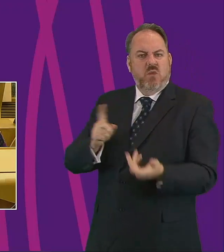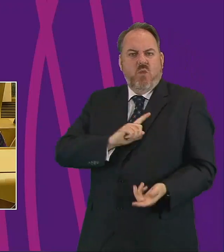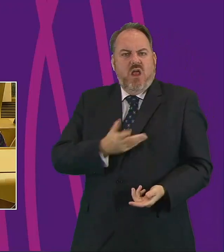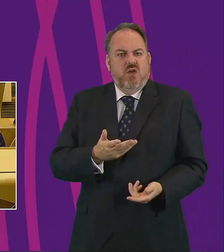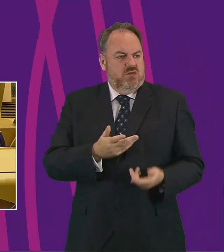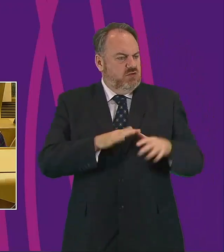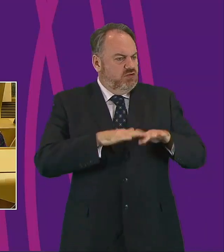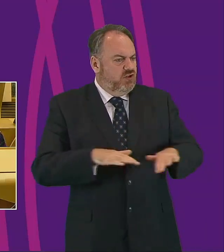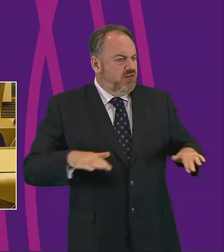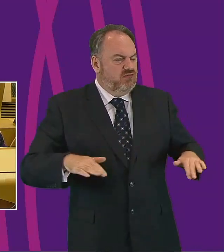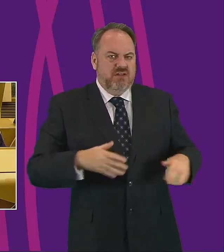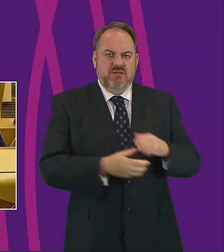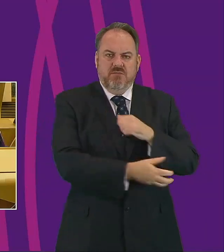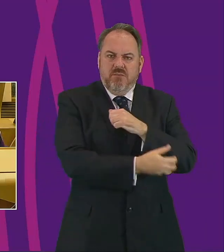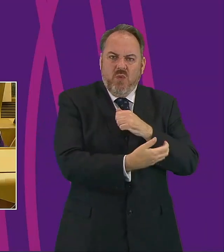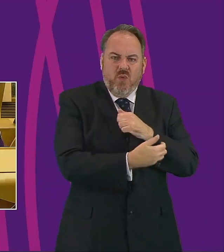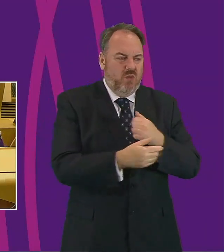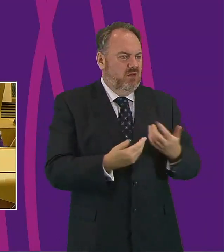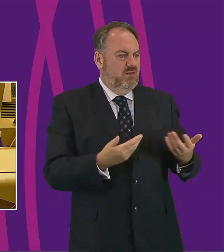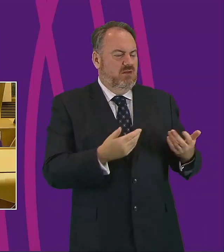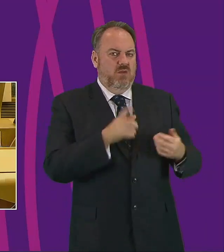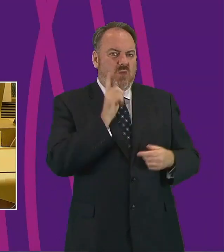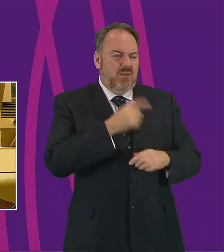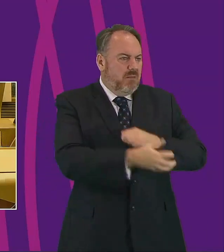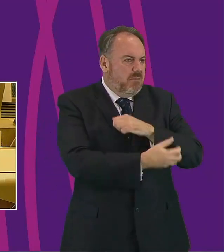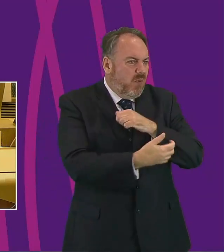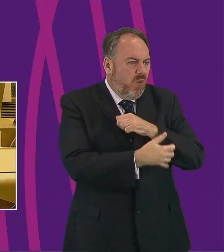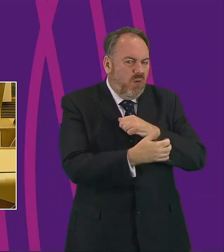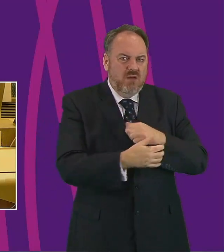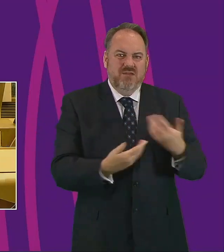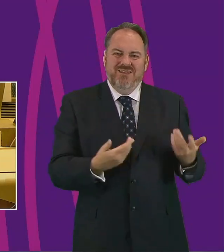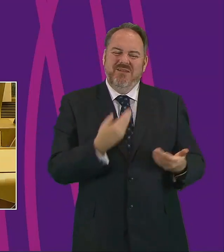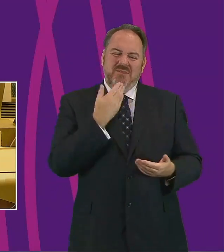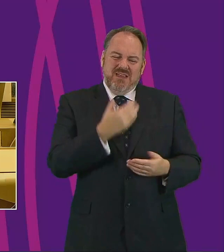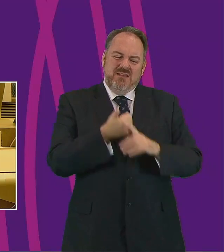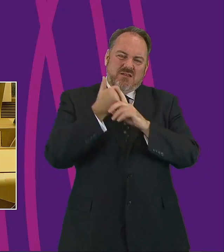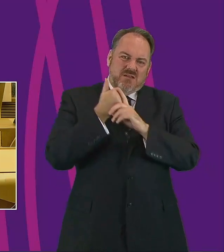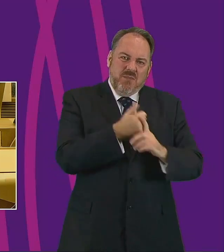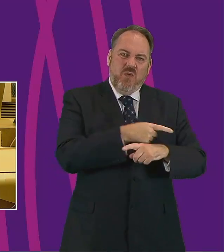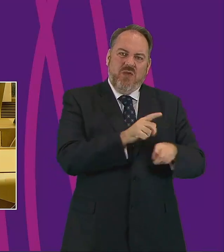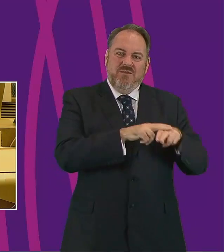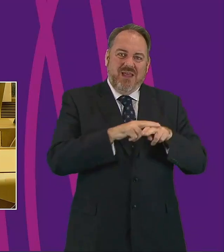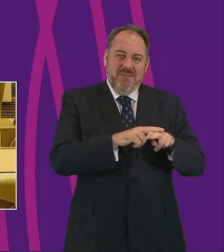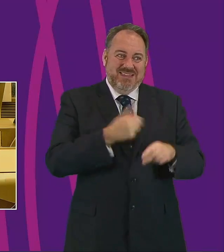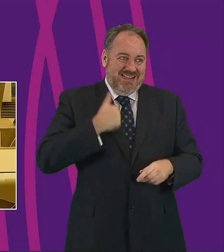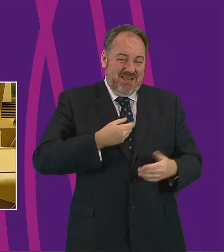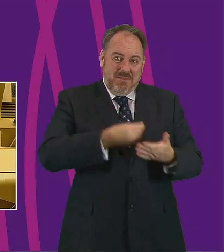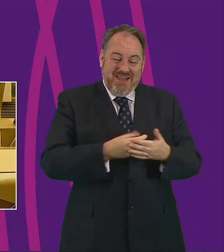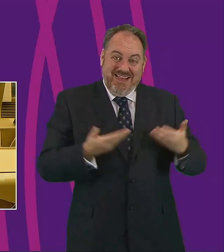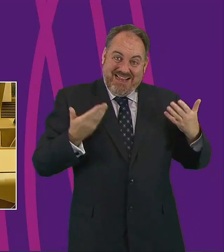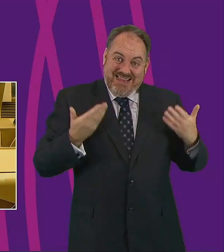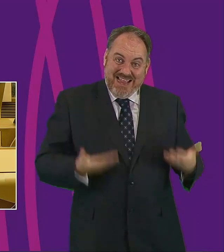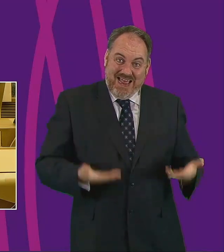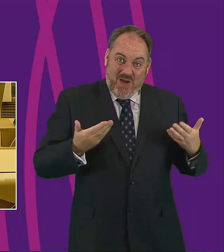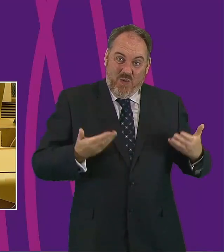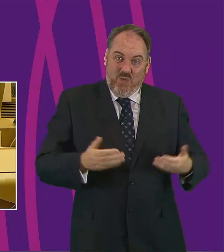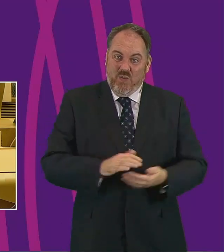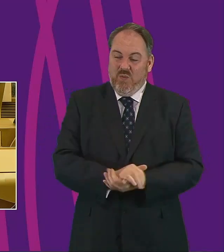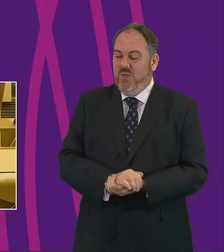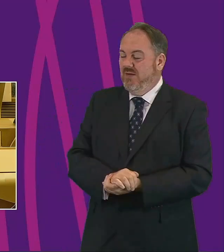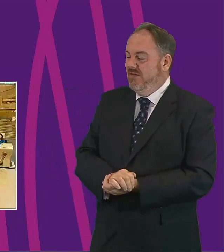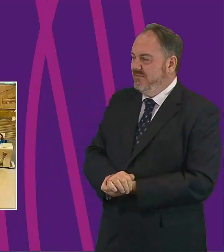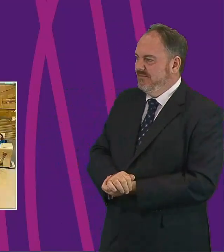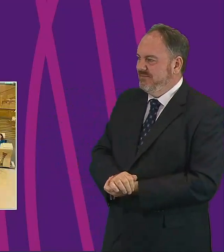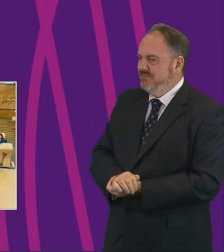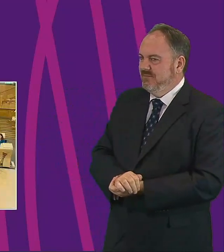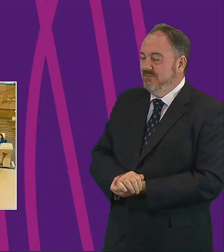need. So, First Minister, will you get the cash to the families who need it now? First Minister.